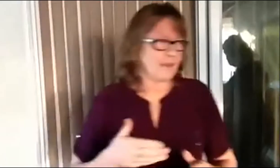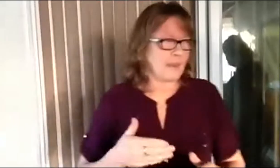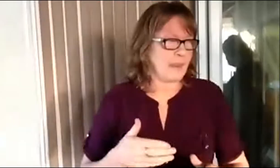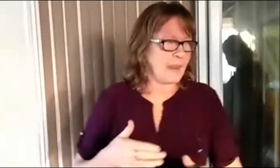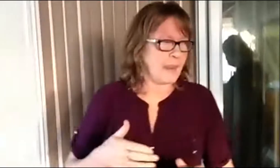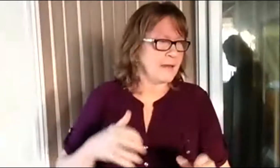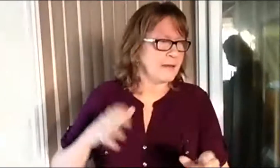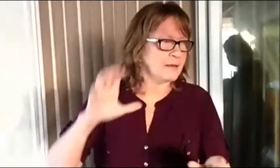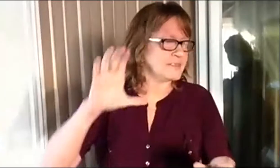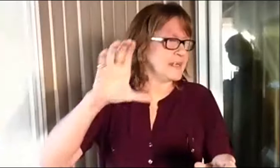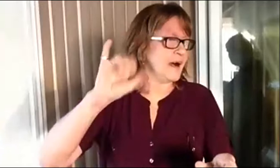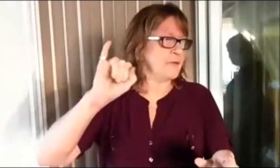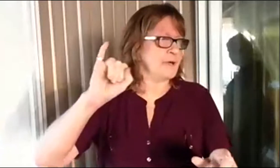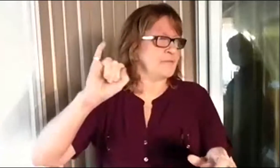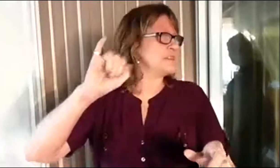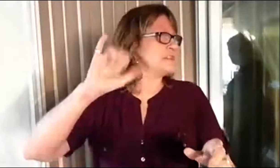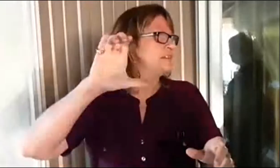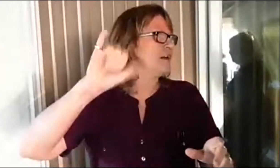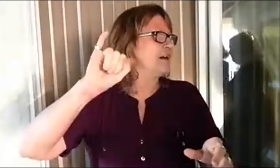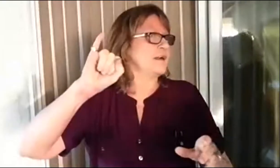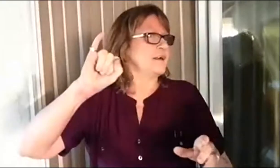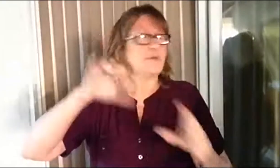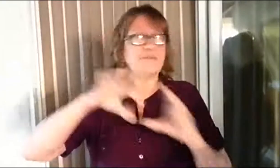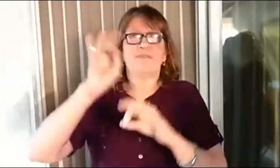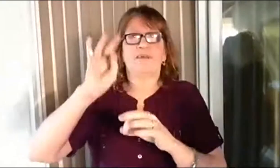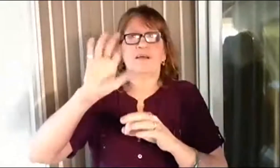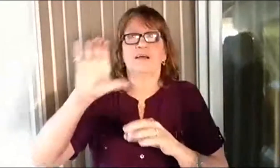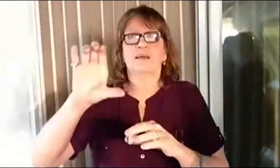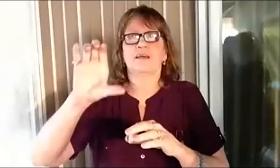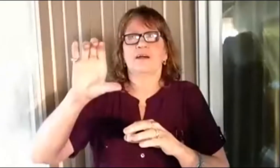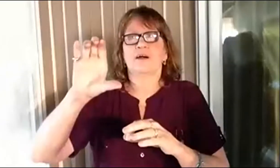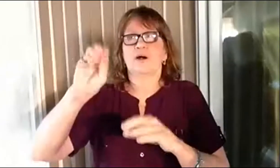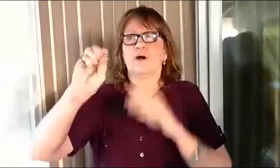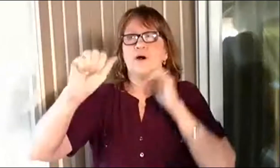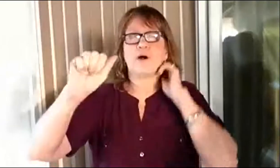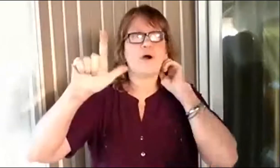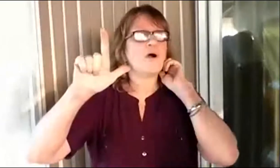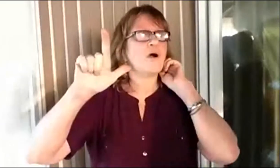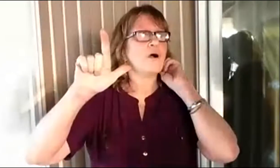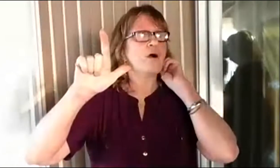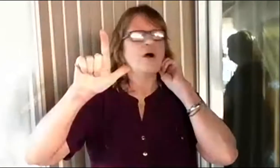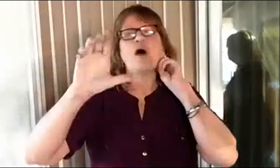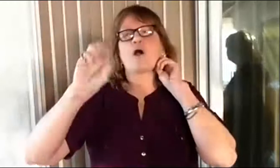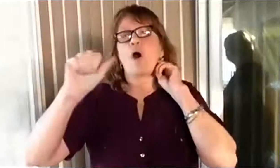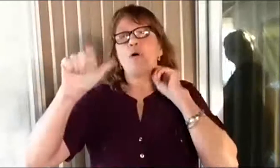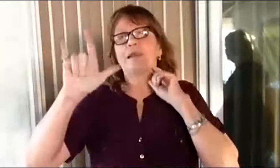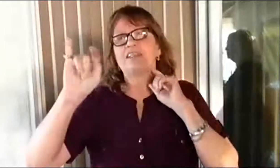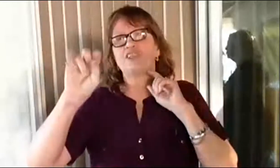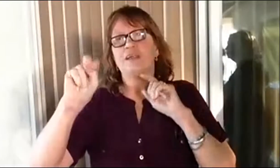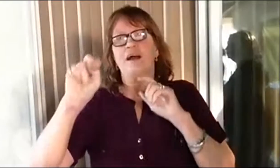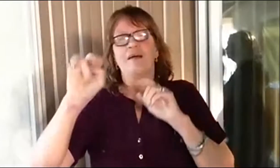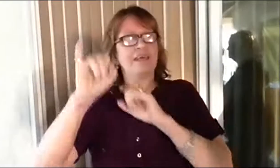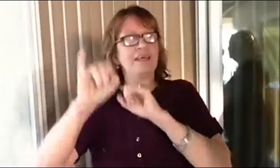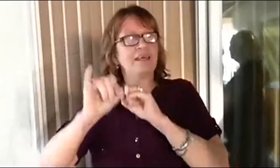Coalition of the CI, what was it? CI? Coalition Institutionalized Aged and Disabled.